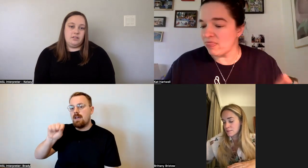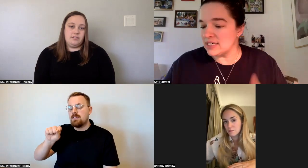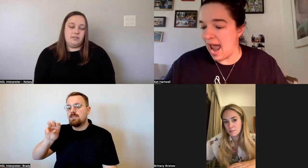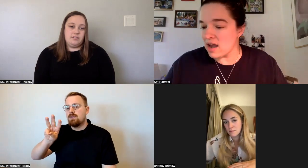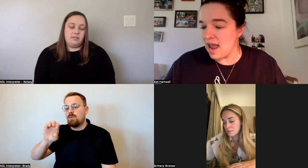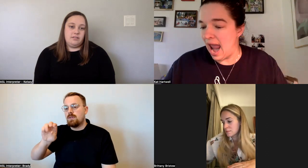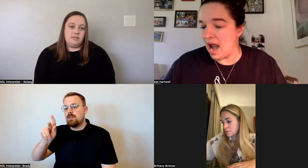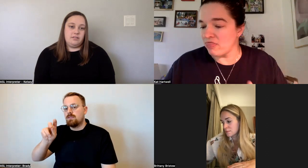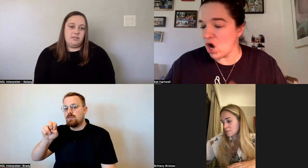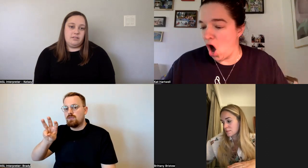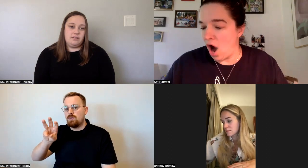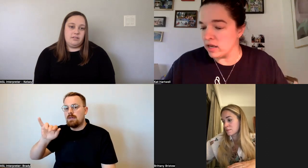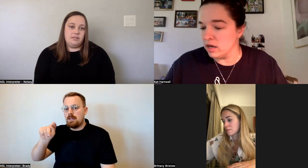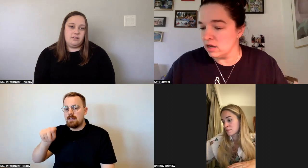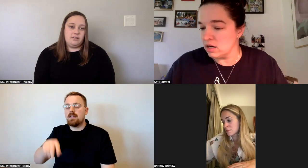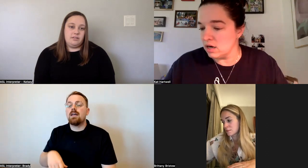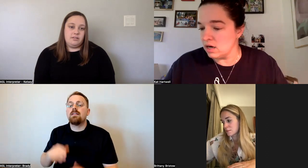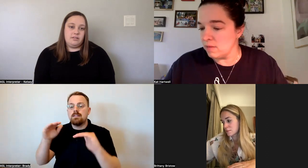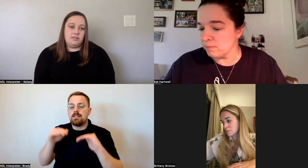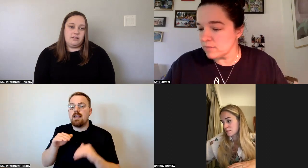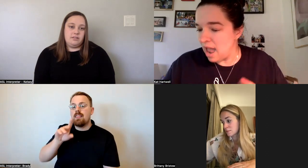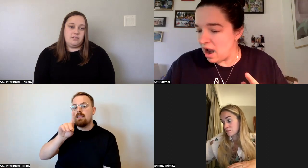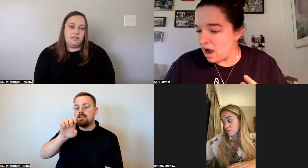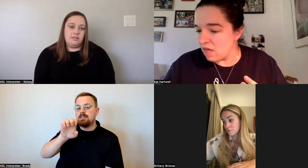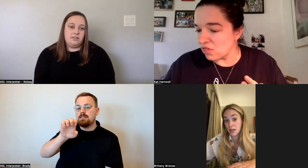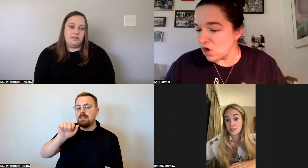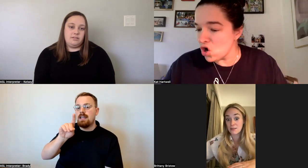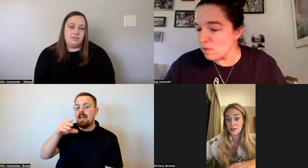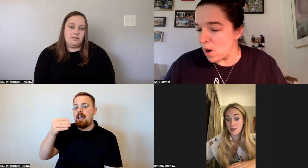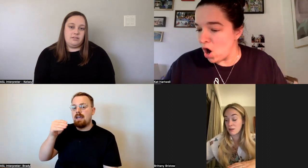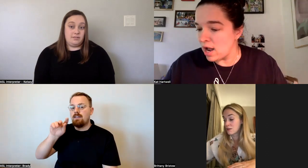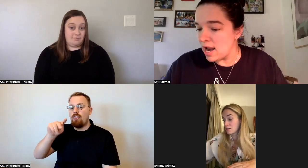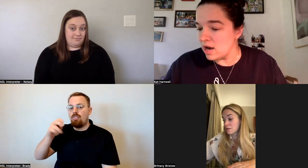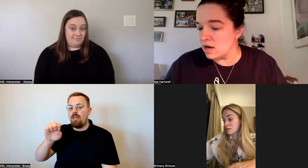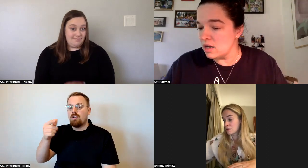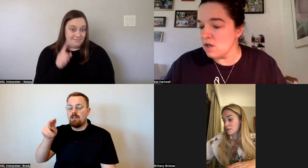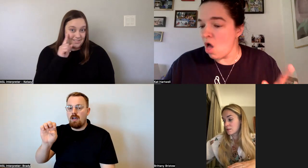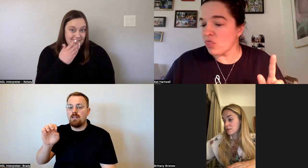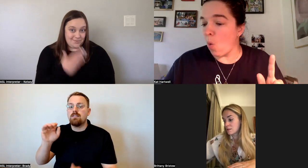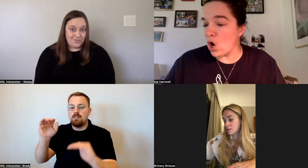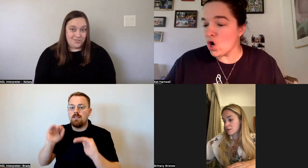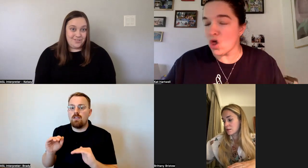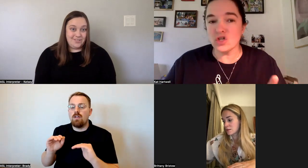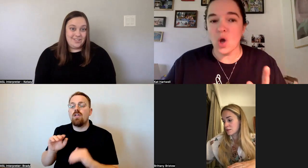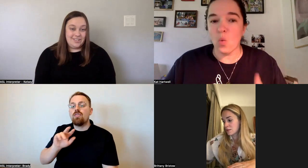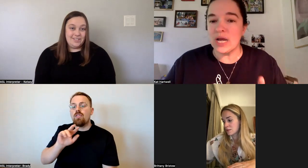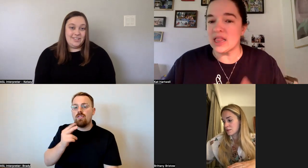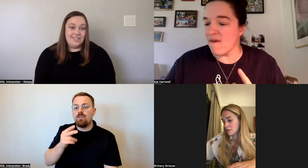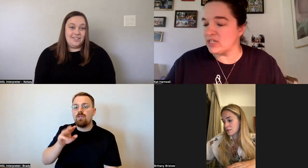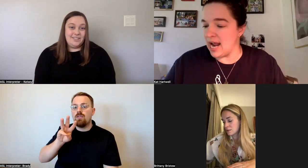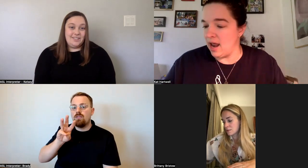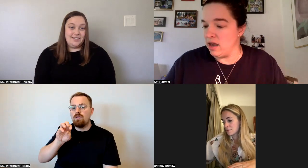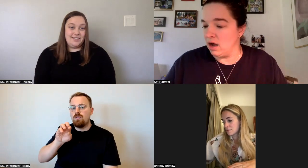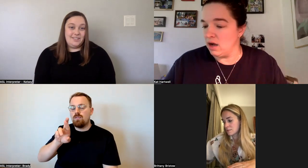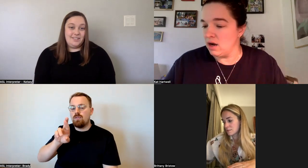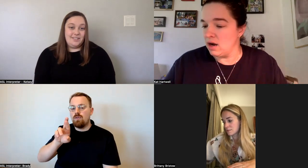called The Dead and the Gone. And That the sounds third book in The World We